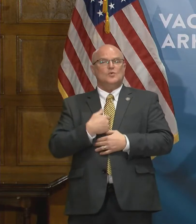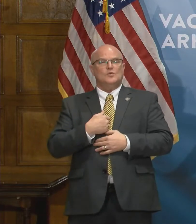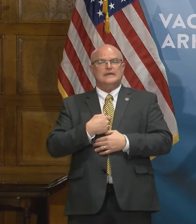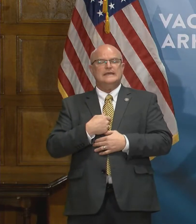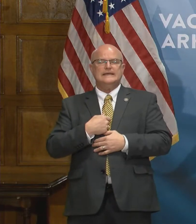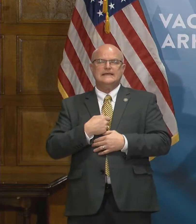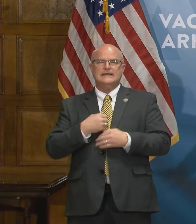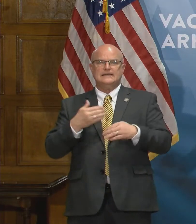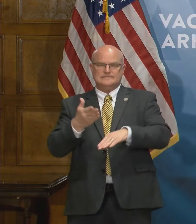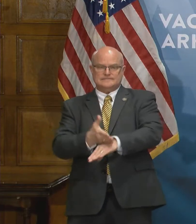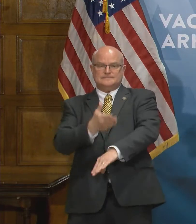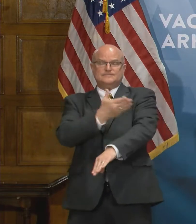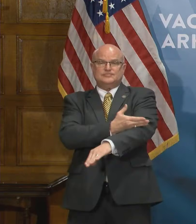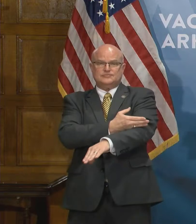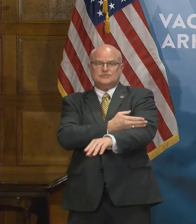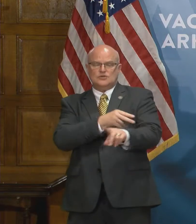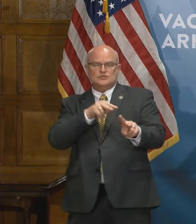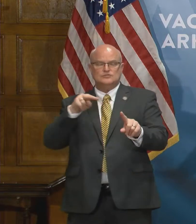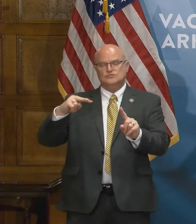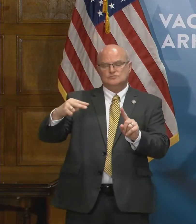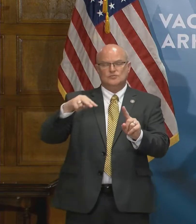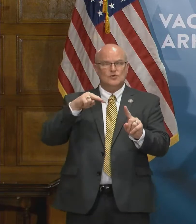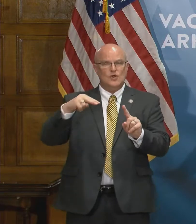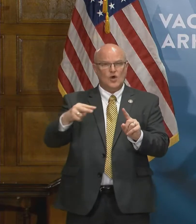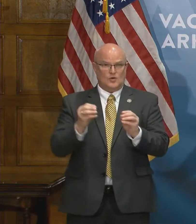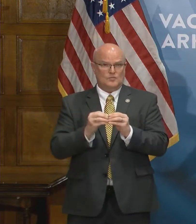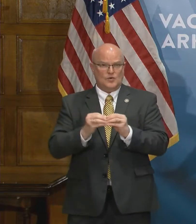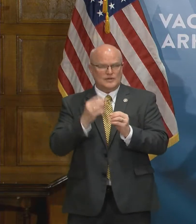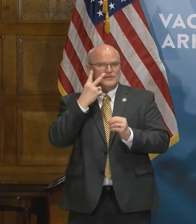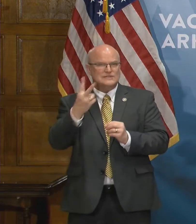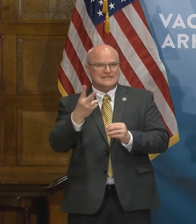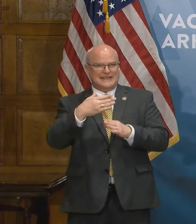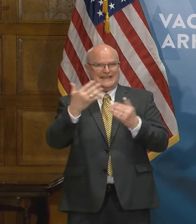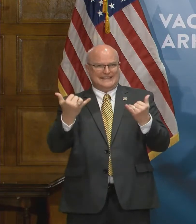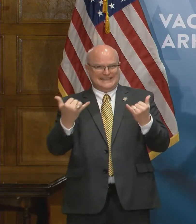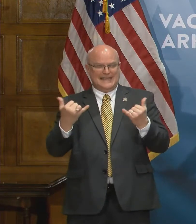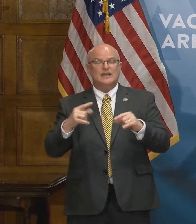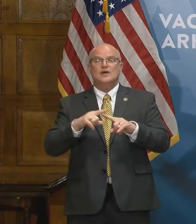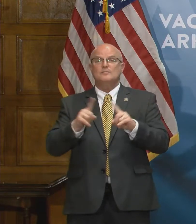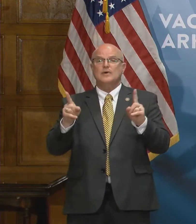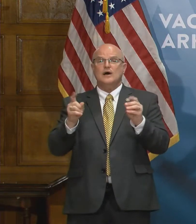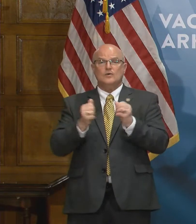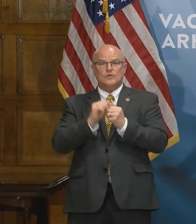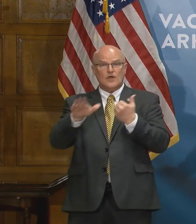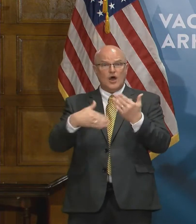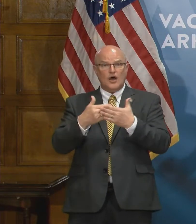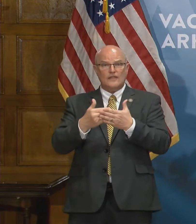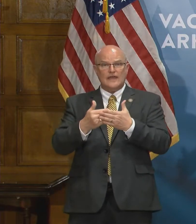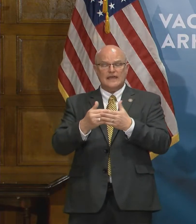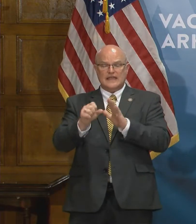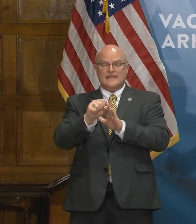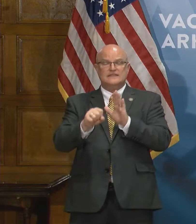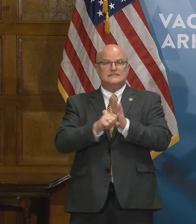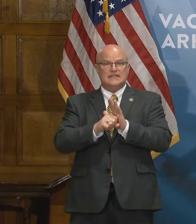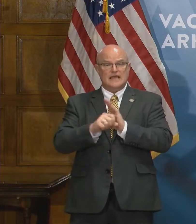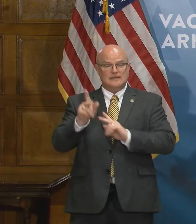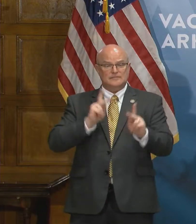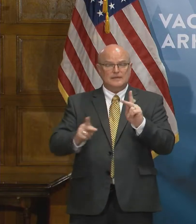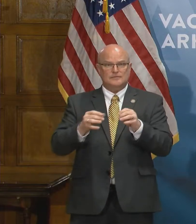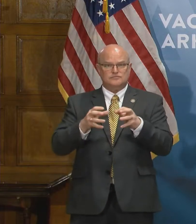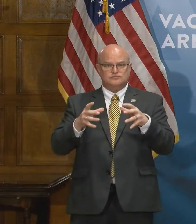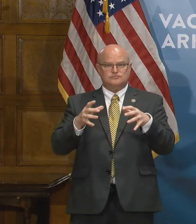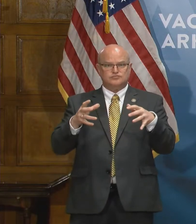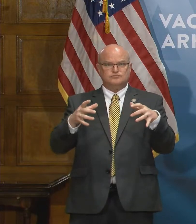to supervise that, and you'll see some of the results of that today. But even with all of that, we are growing as a state in